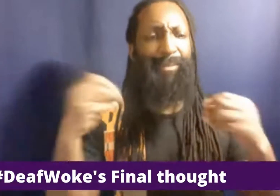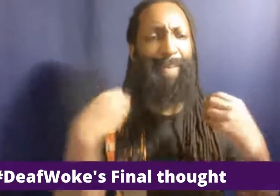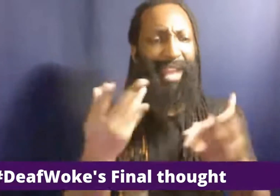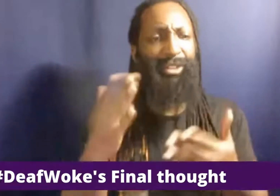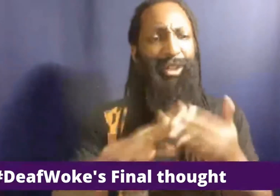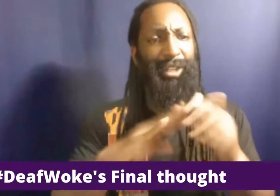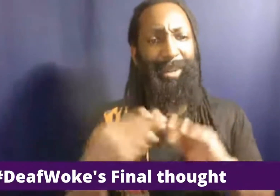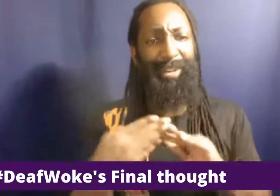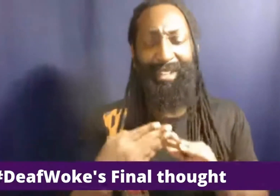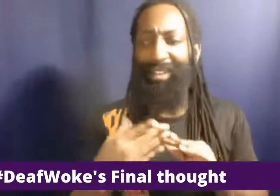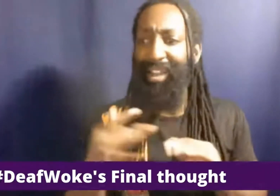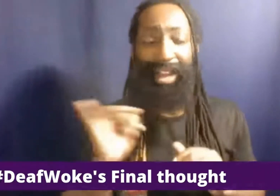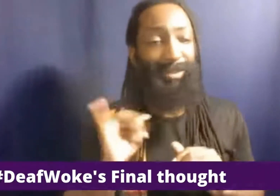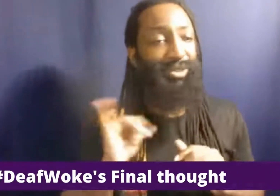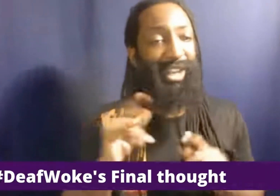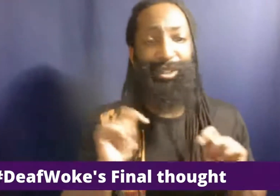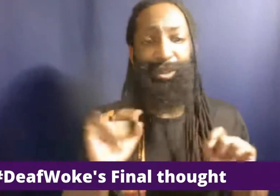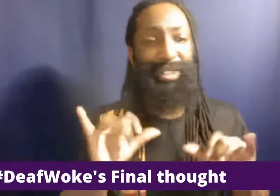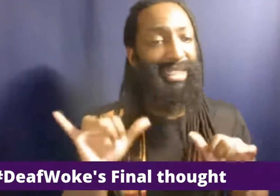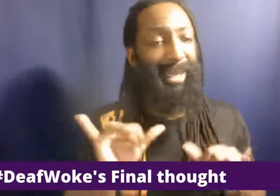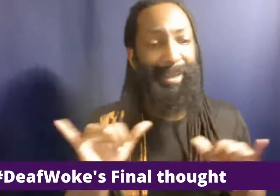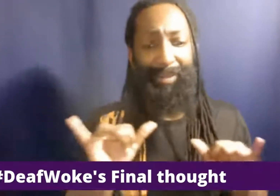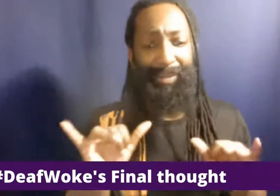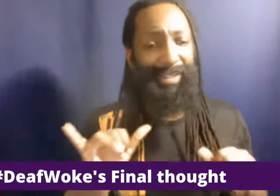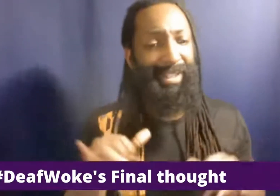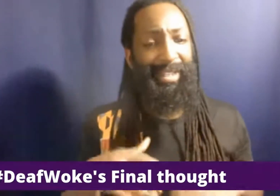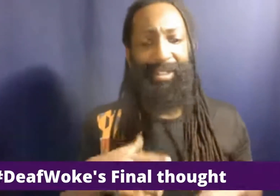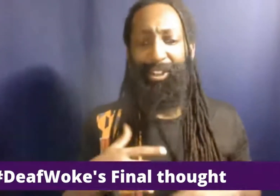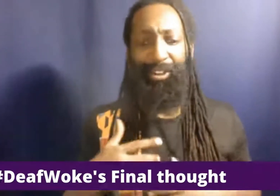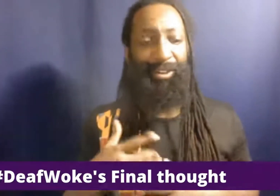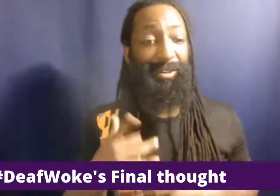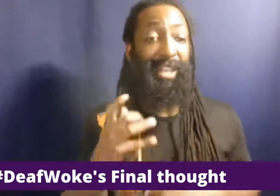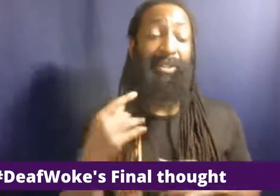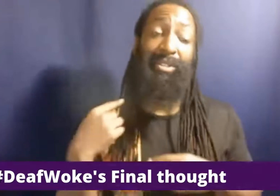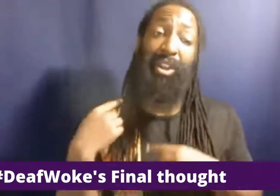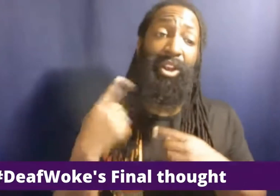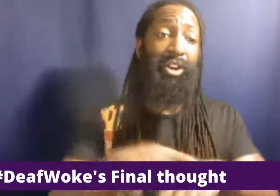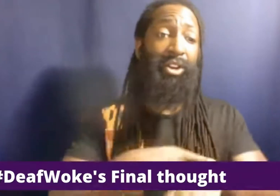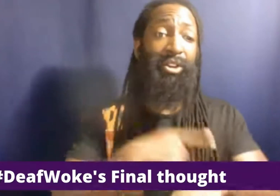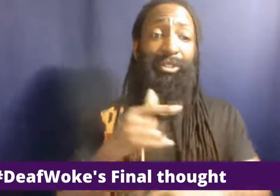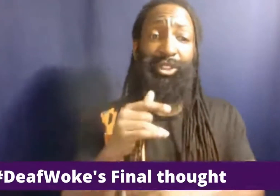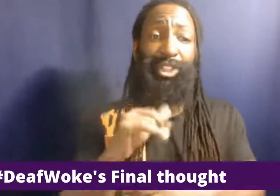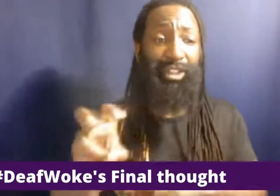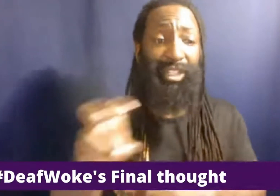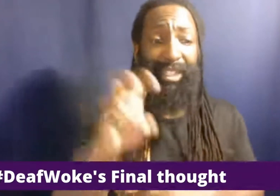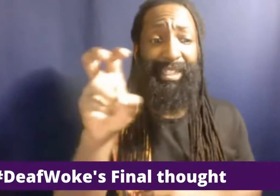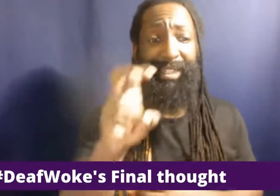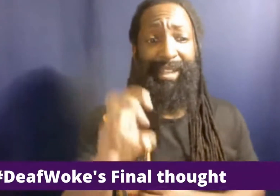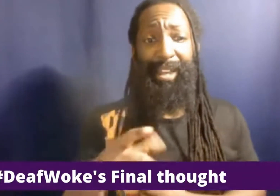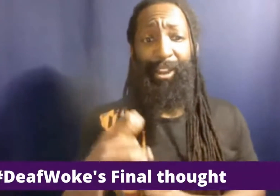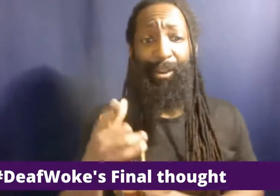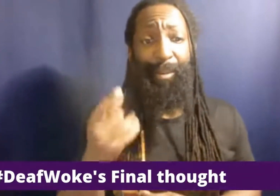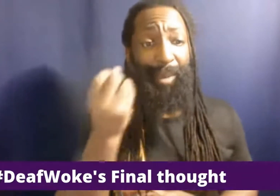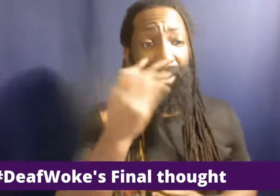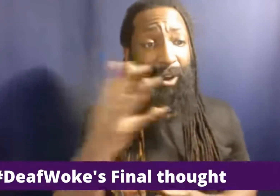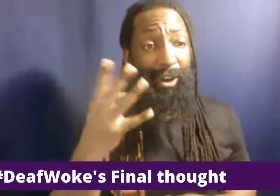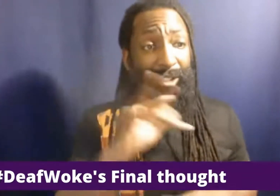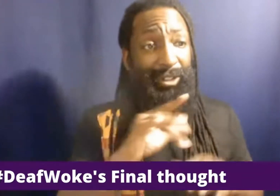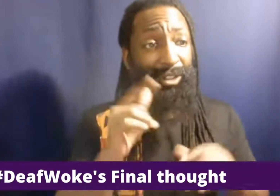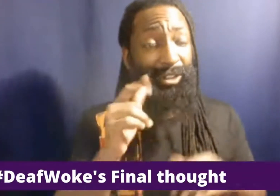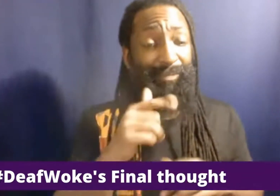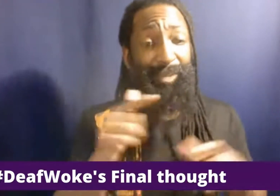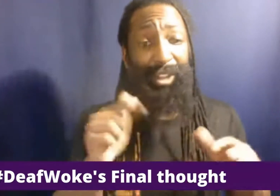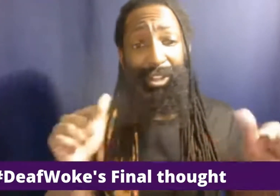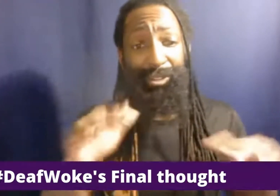to give back to the community. I'm trying to do the same. It was a long journey. But